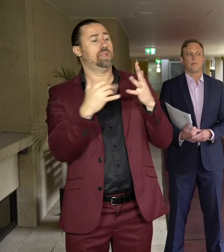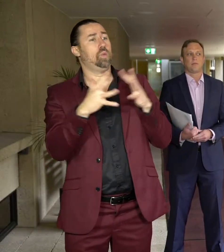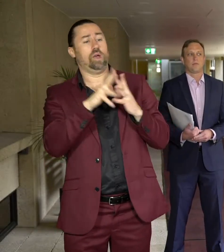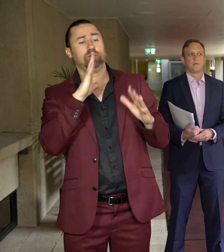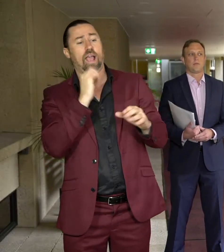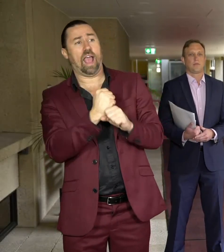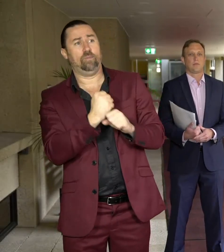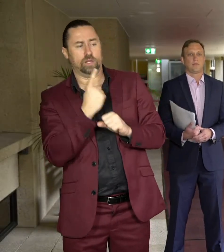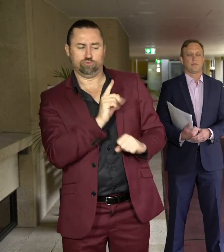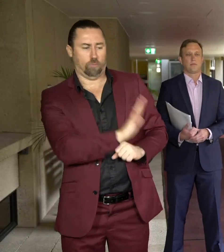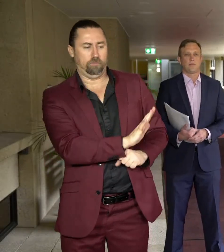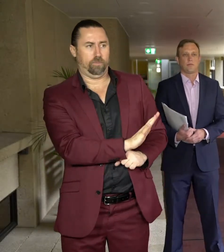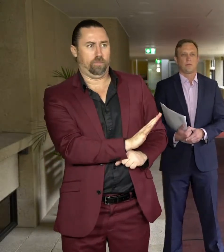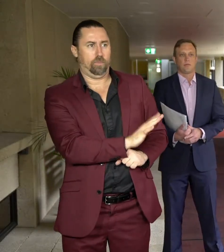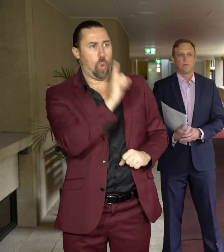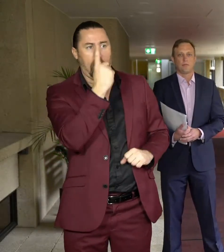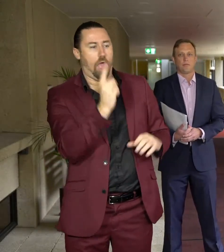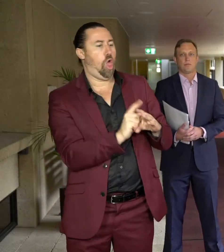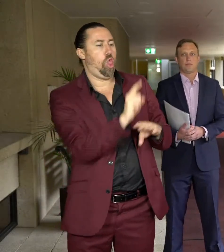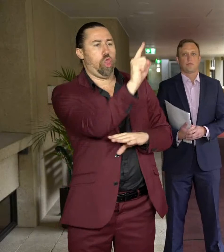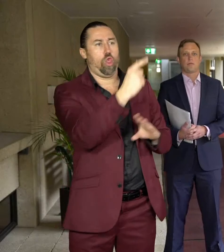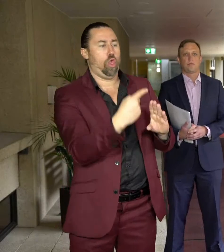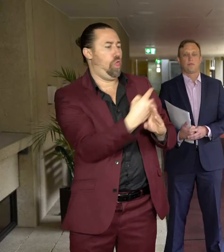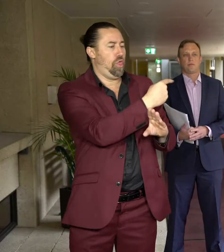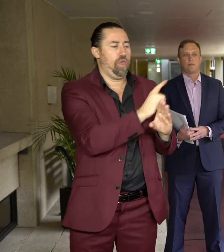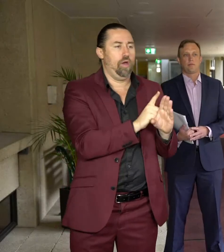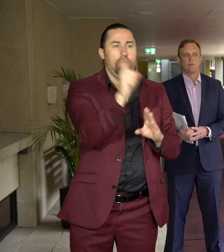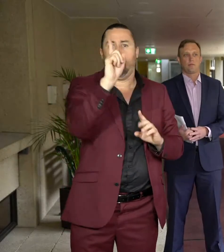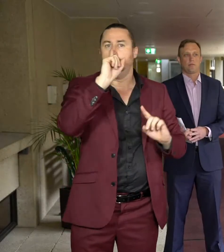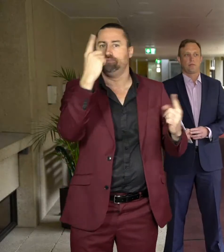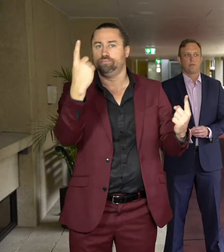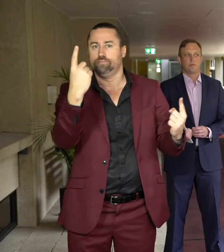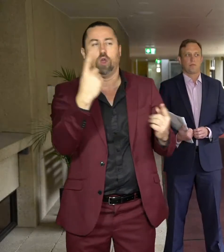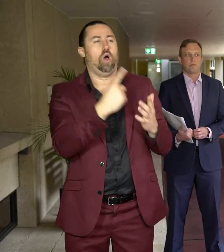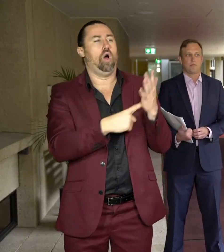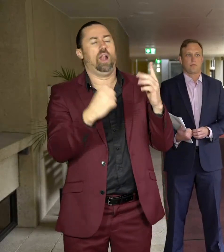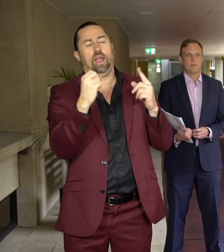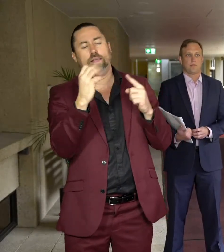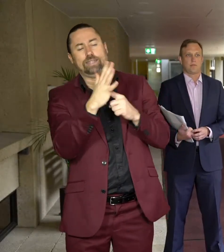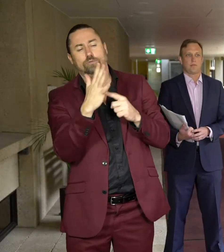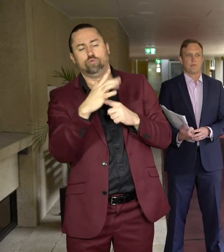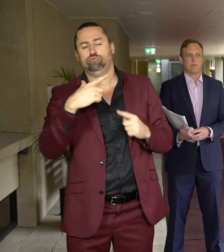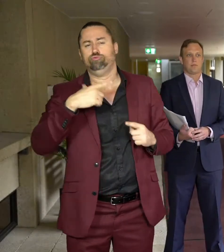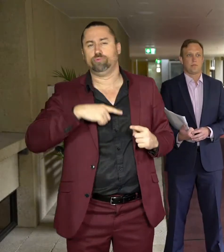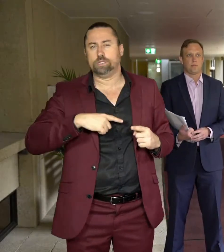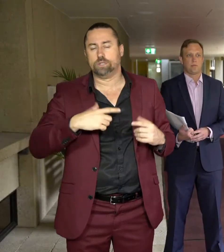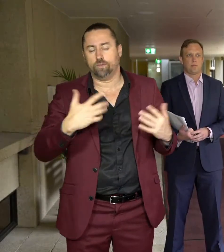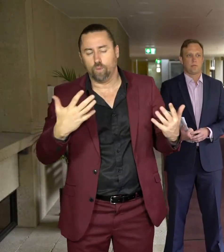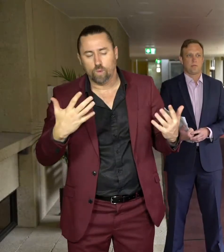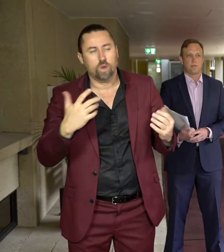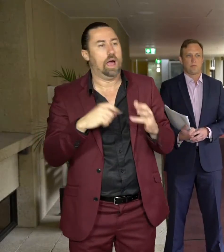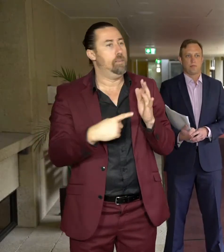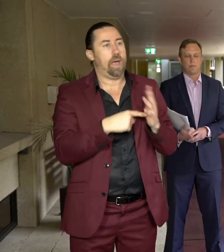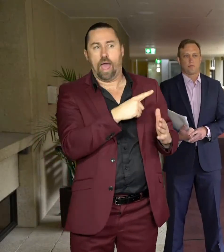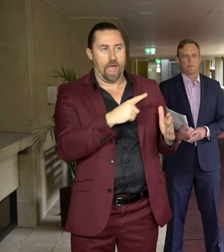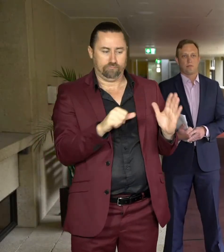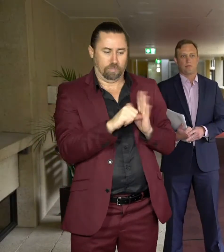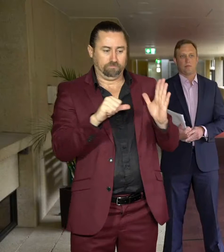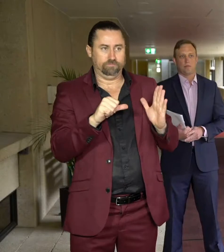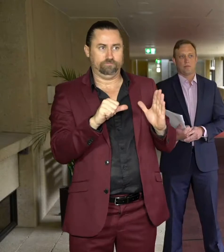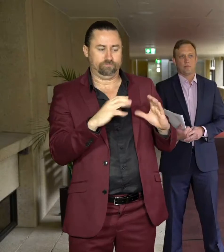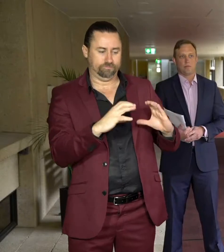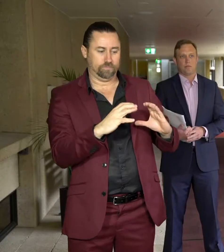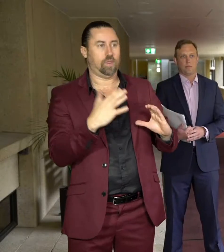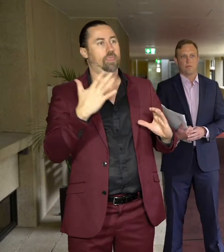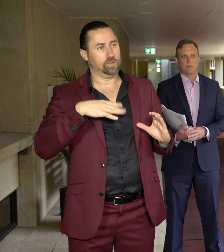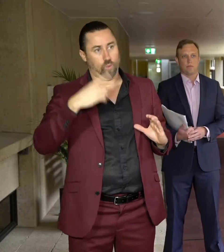eastern Sydney have been told they can't leave those LGAs except for essential reasons, of course. So they've put that in place, and